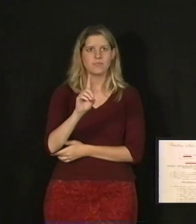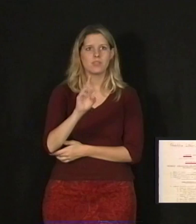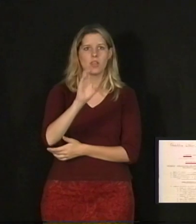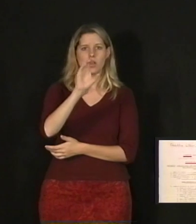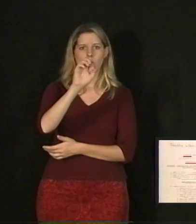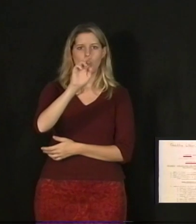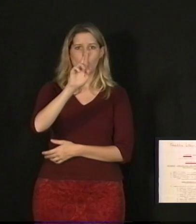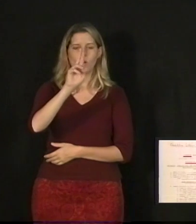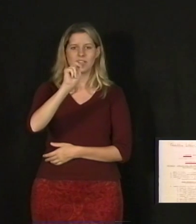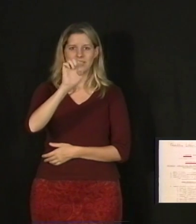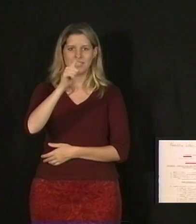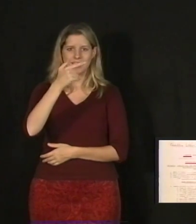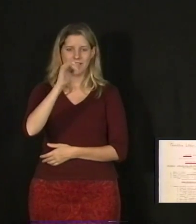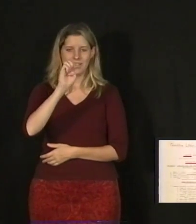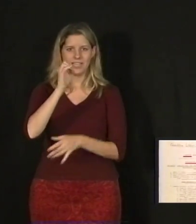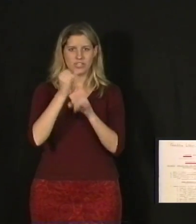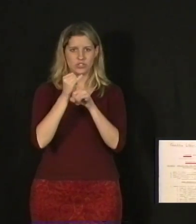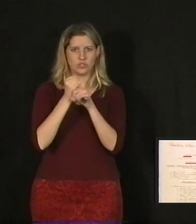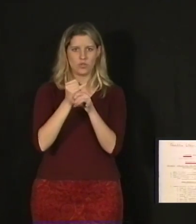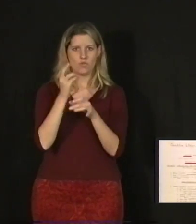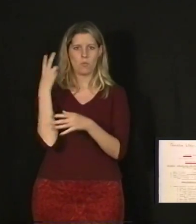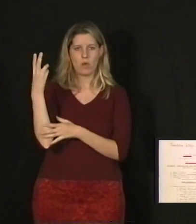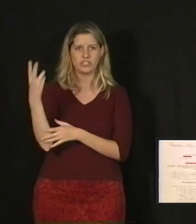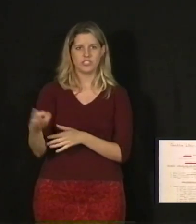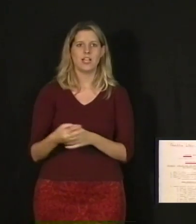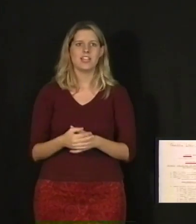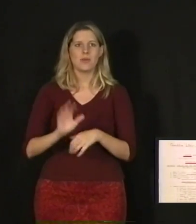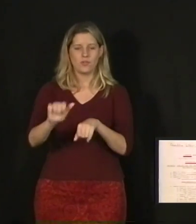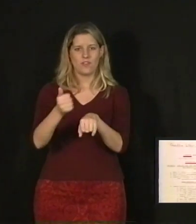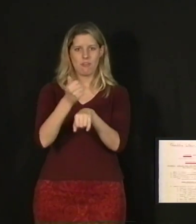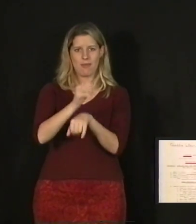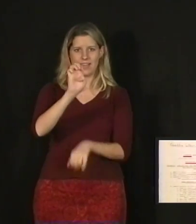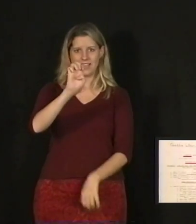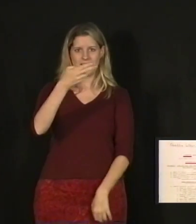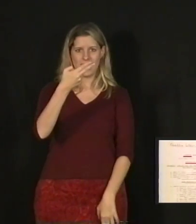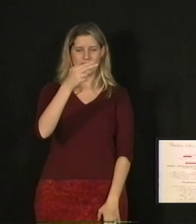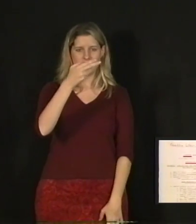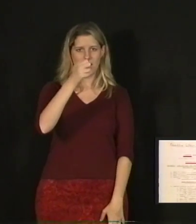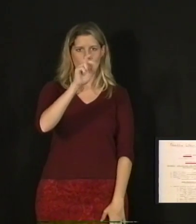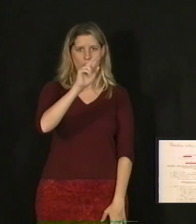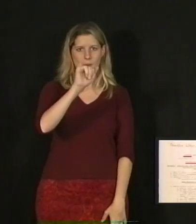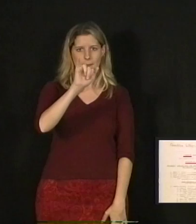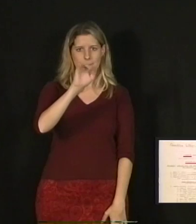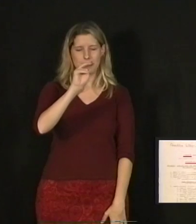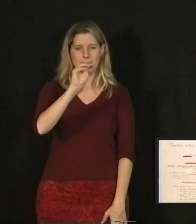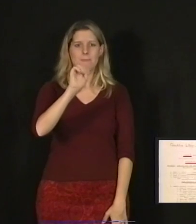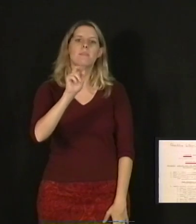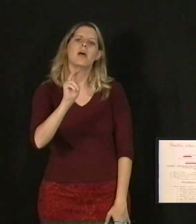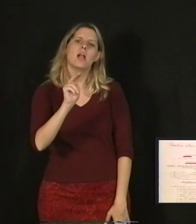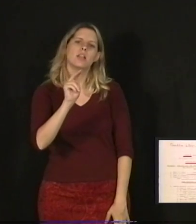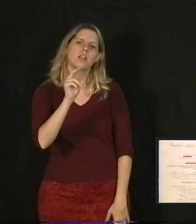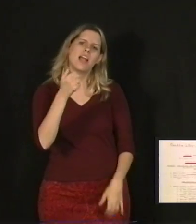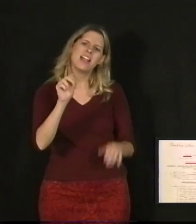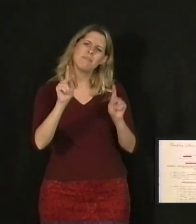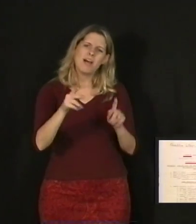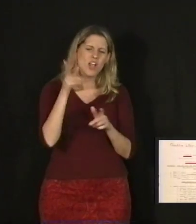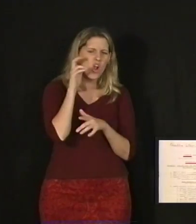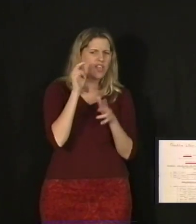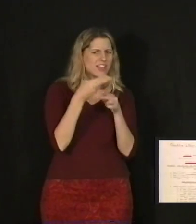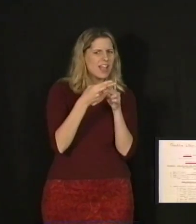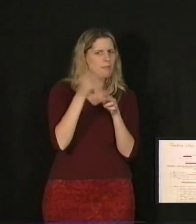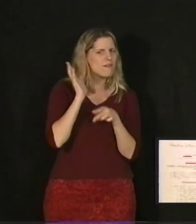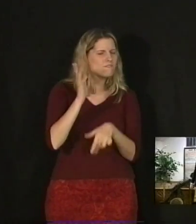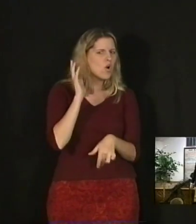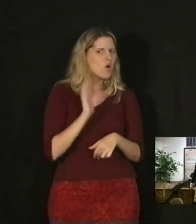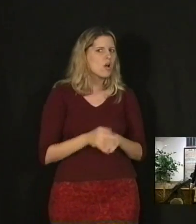Institute of Washington, Eugenics Record Office, founded by Mrs. E.H. Harriman. Anybody heard that name before?